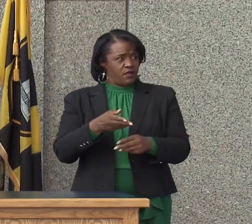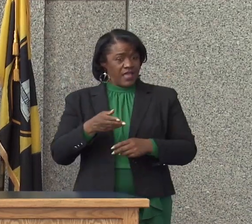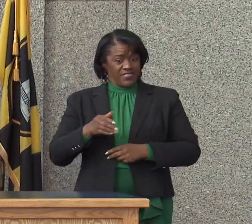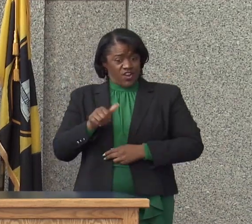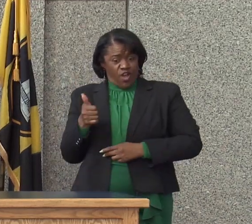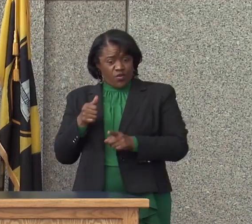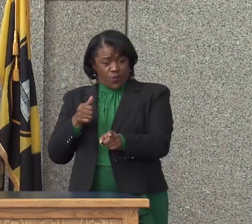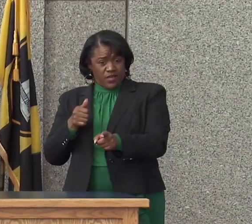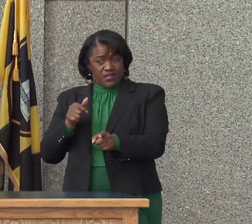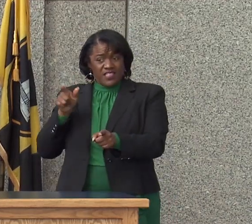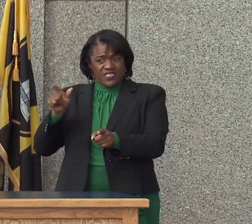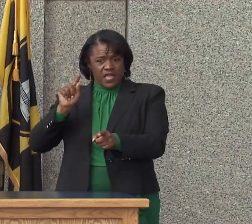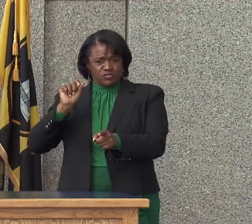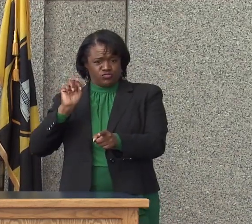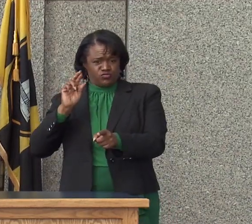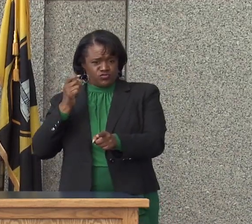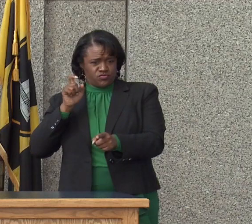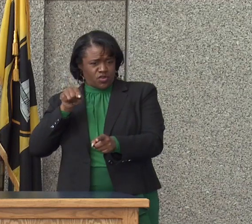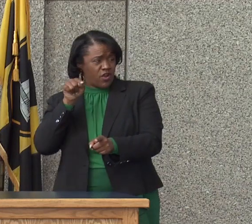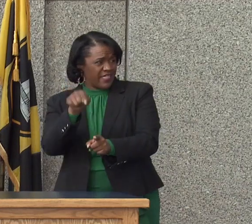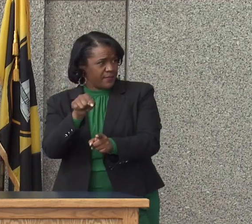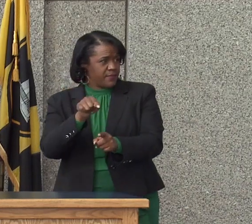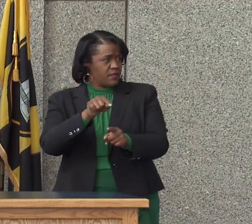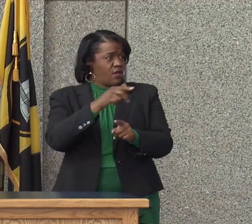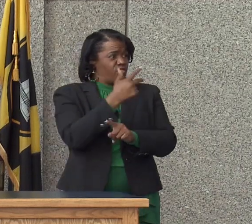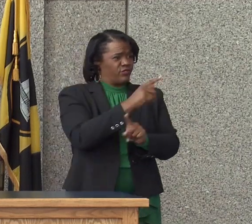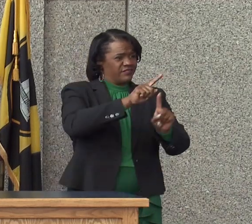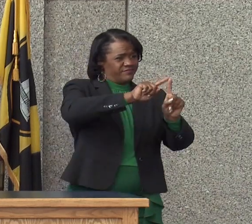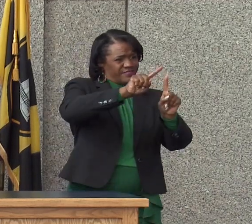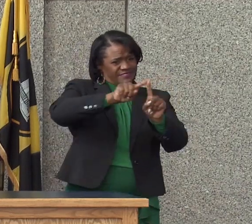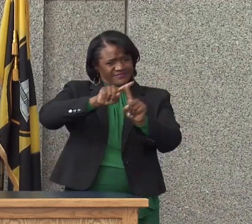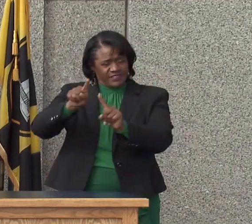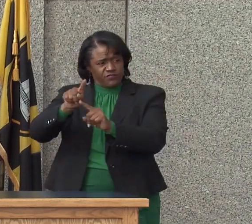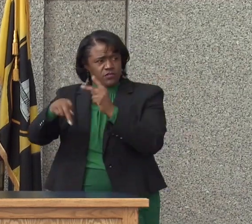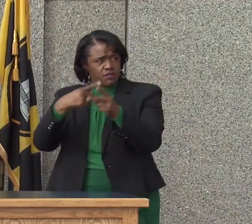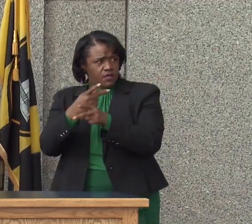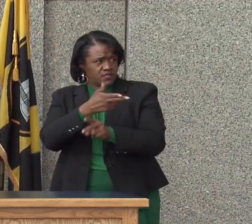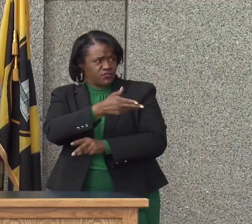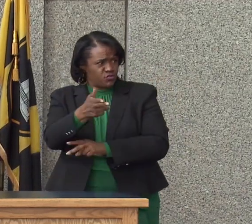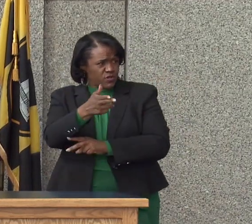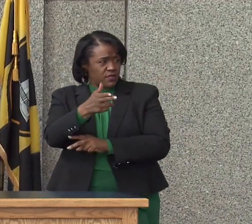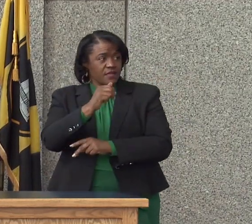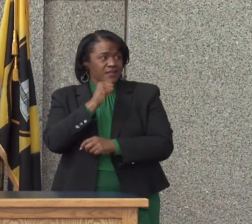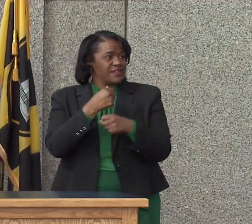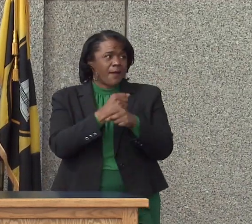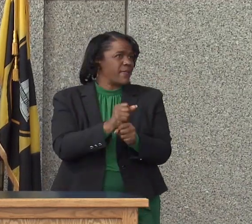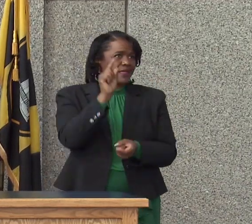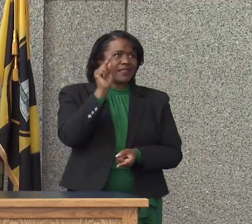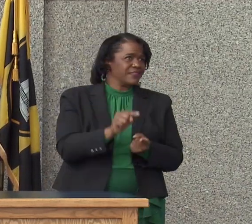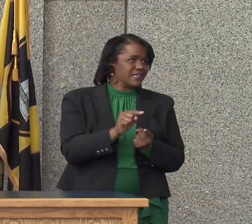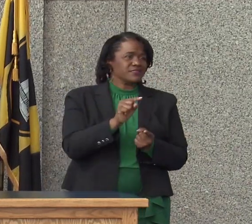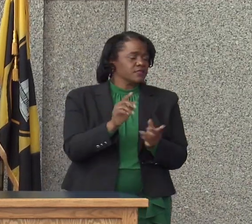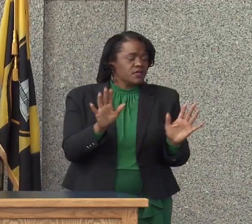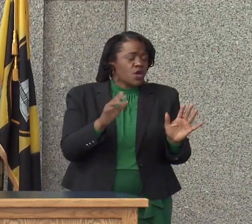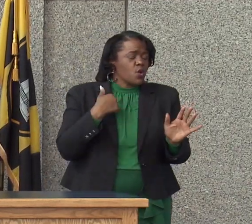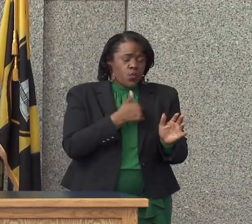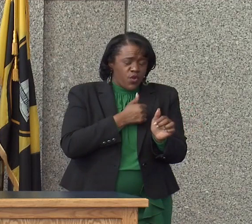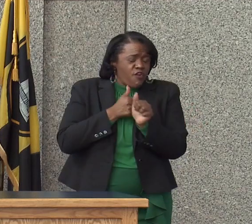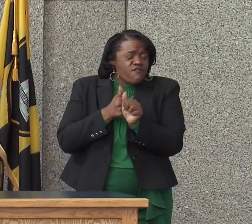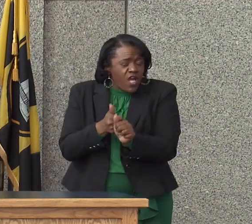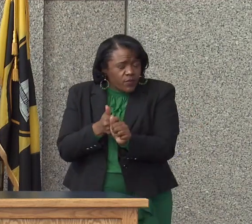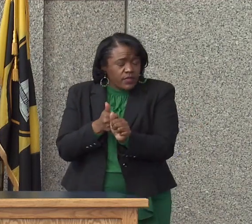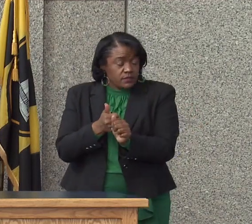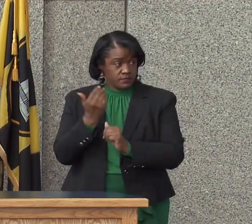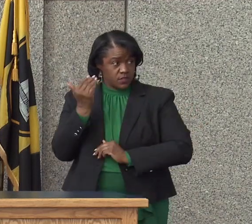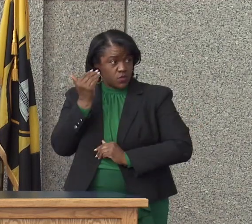man just the other day. So there are three distinct types of shooting. Doesn't make it any less. We're following up on leads. What we